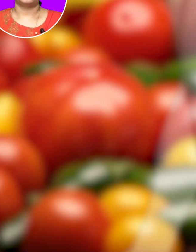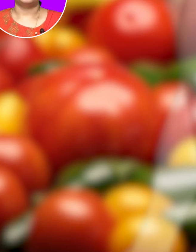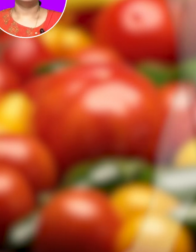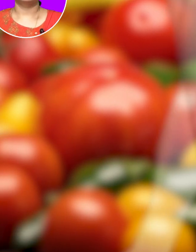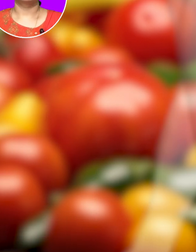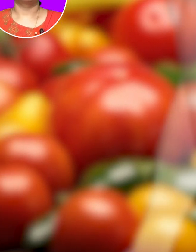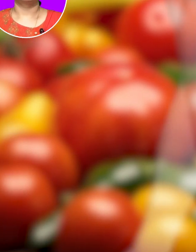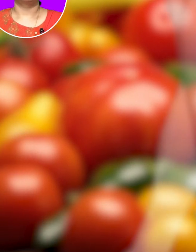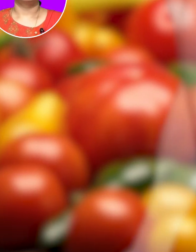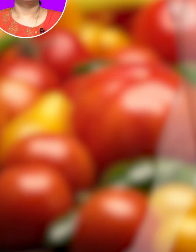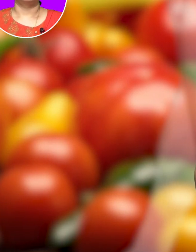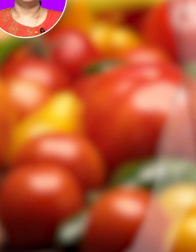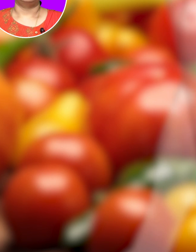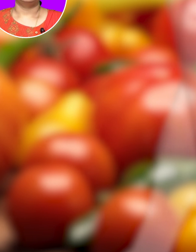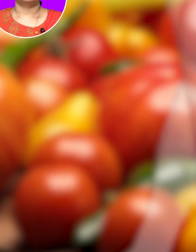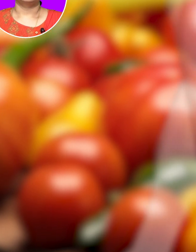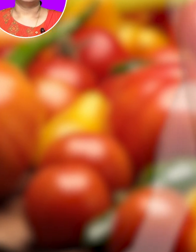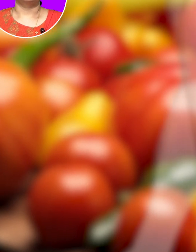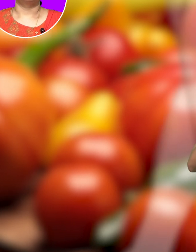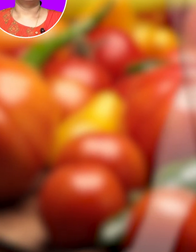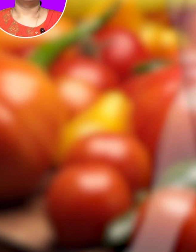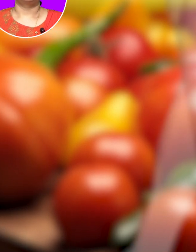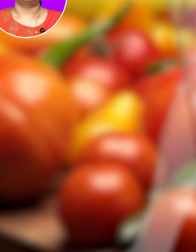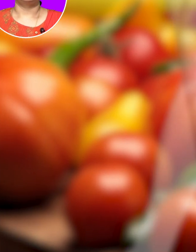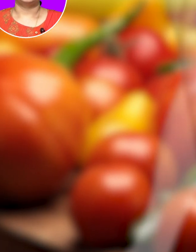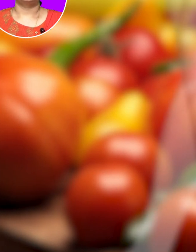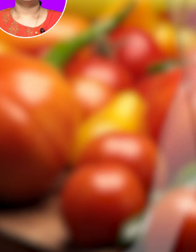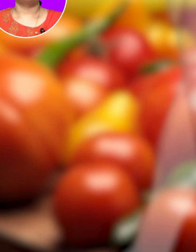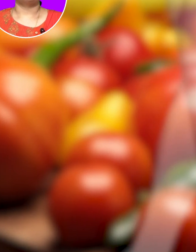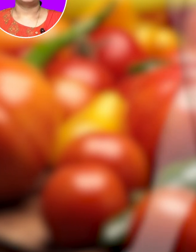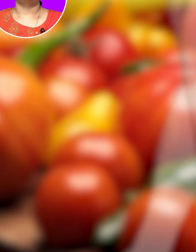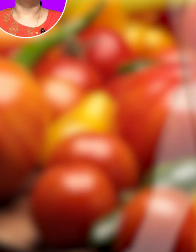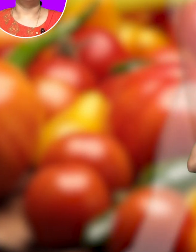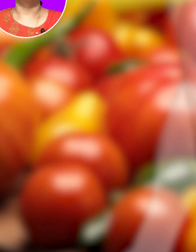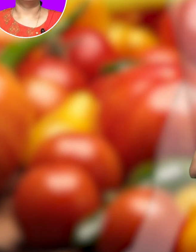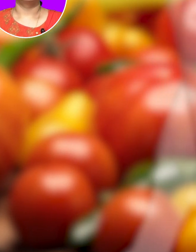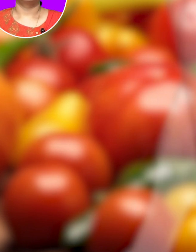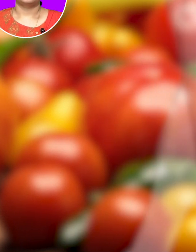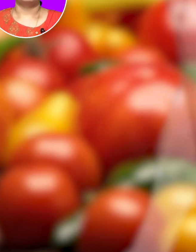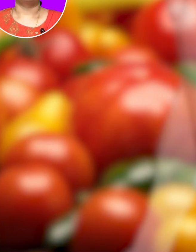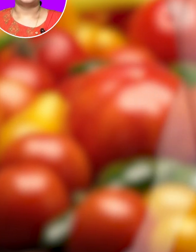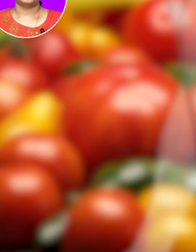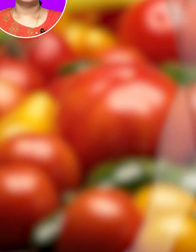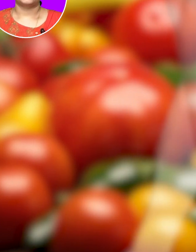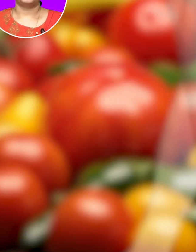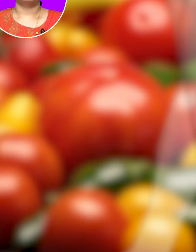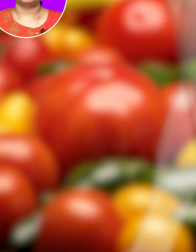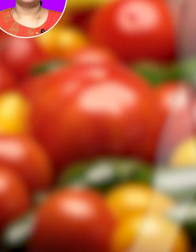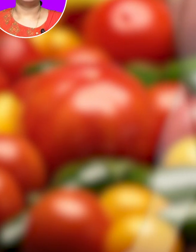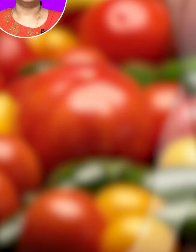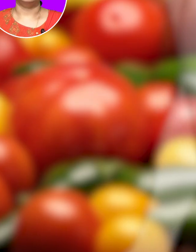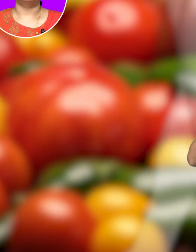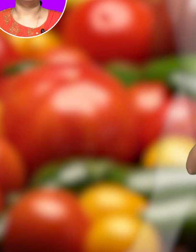in plants, in this lesson, Digestion Part 1 of Class